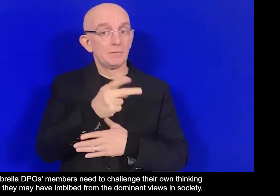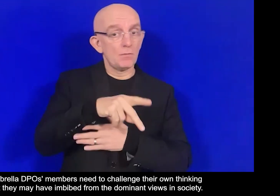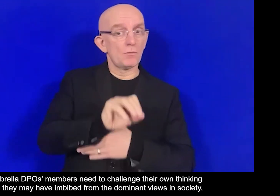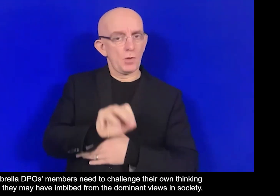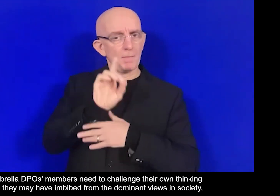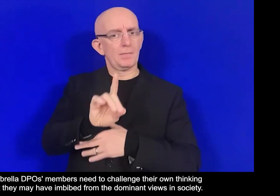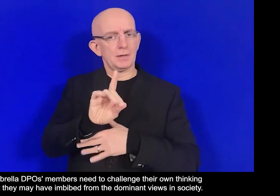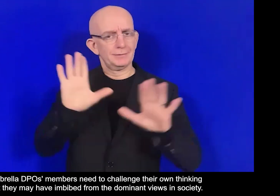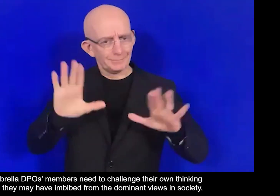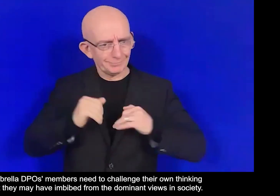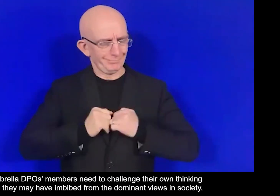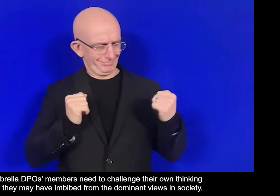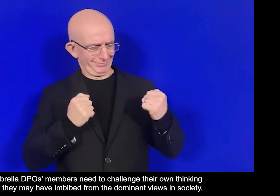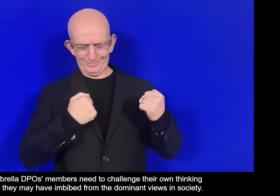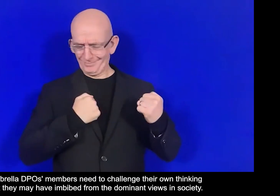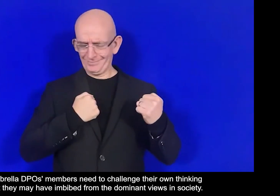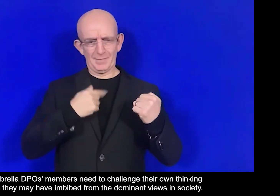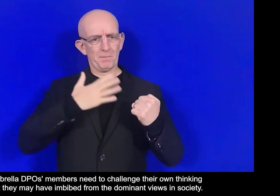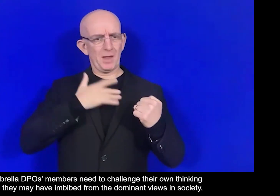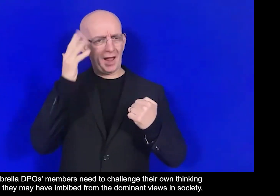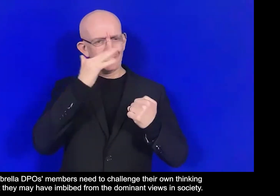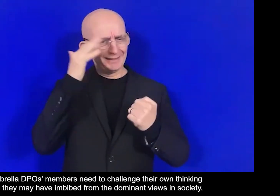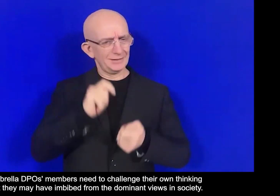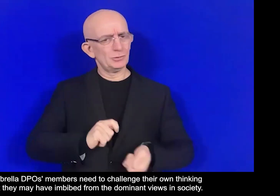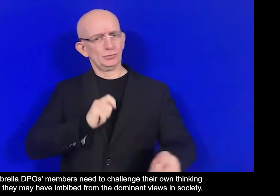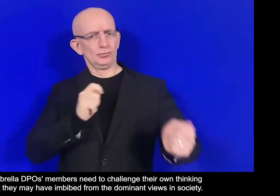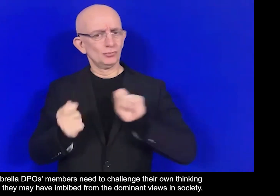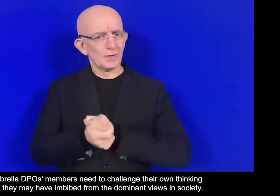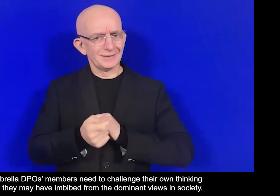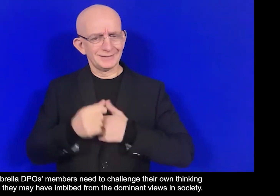they may have imbibed from the dominant views in society.